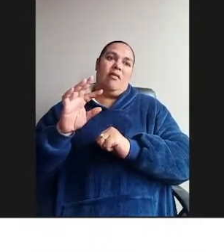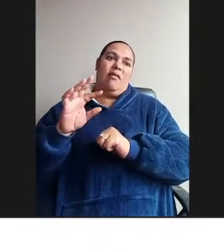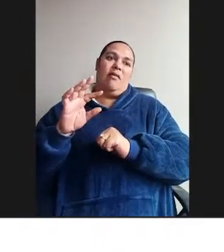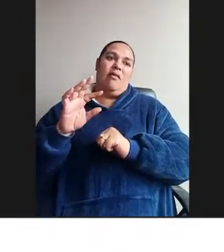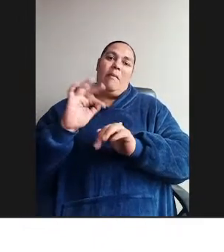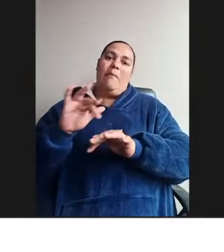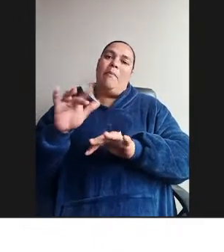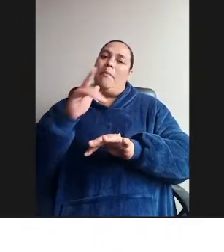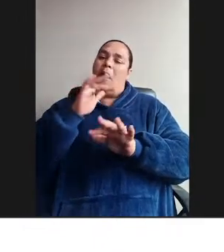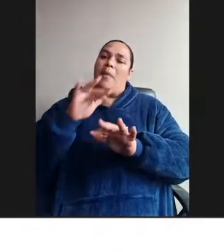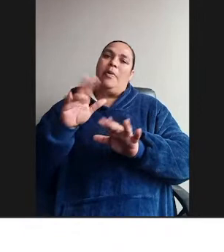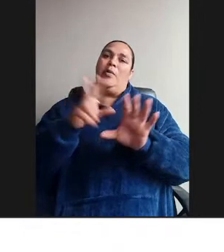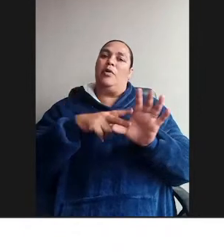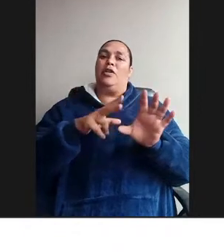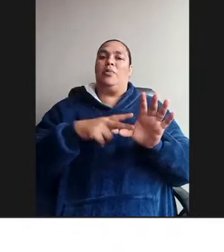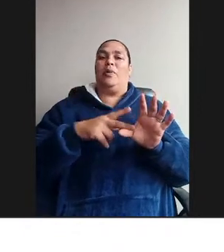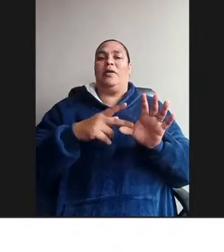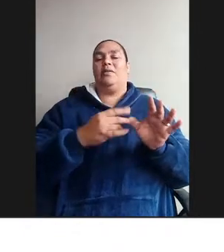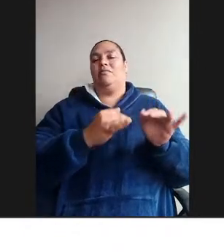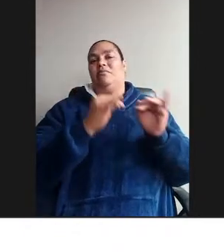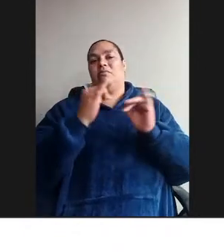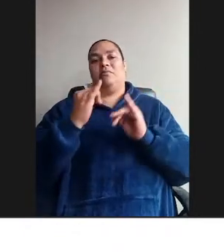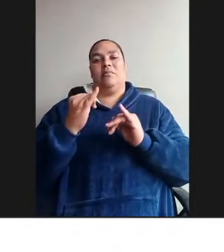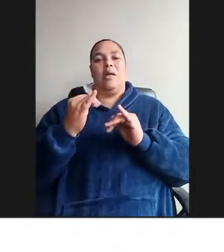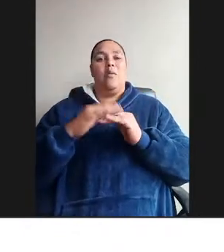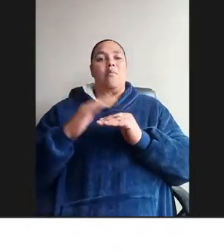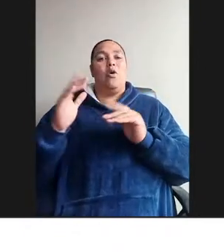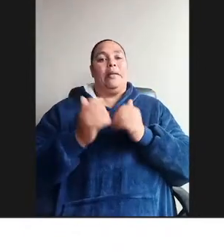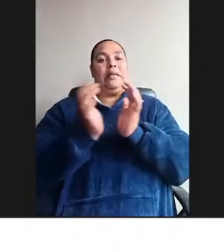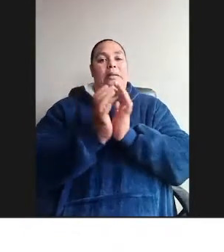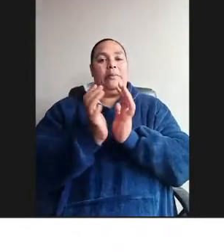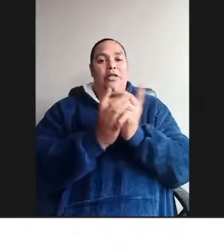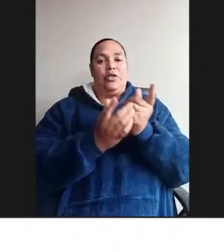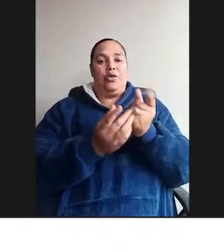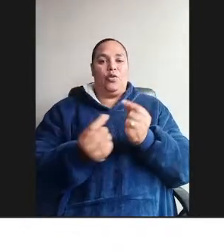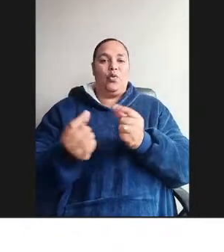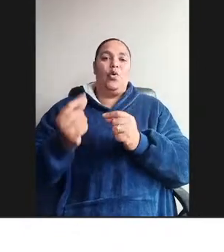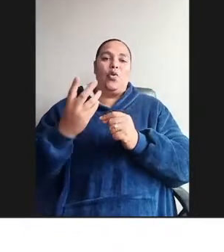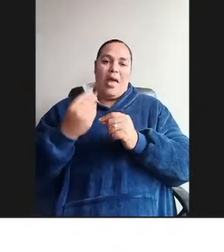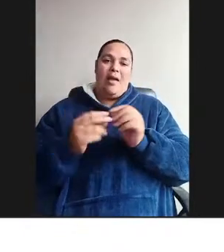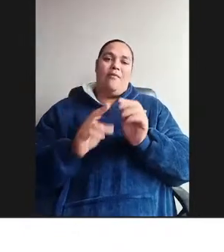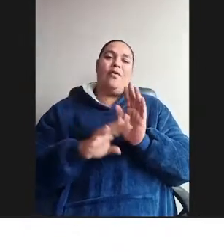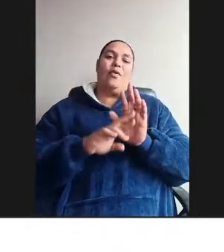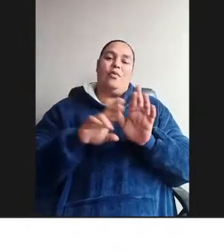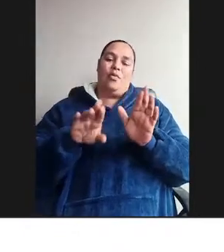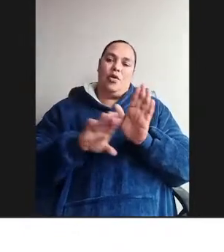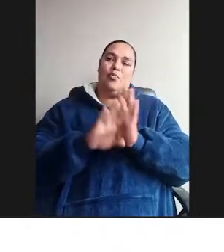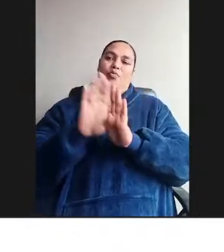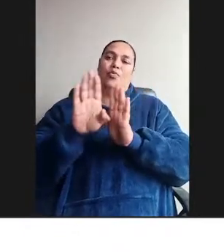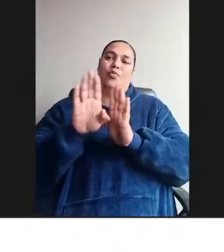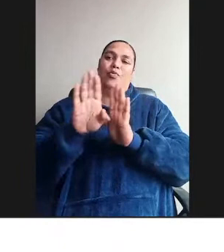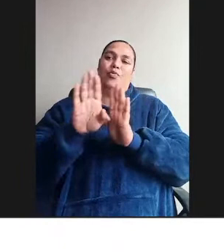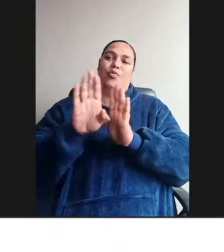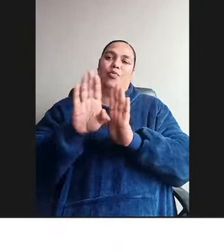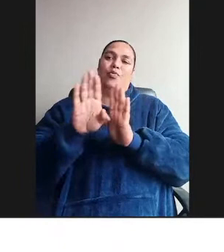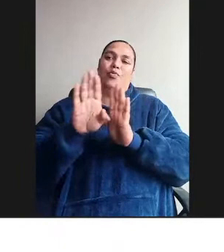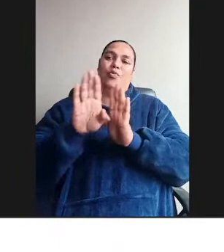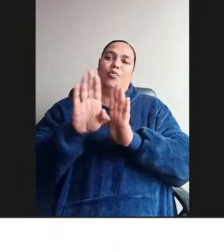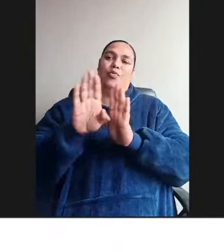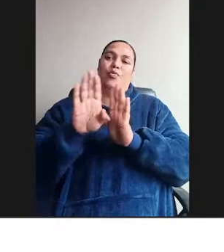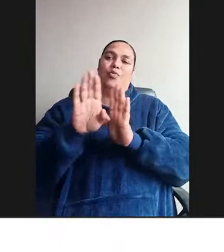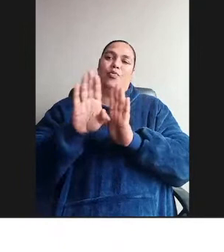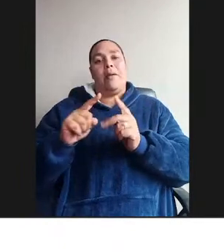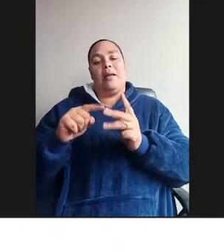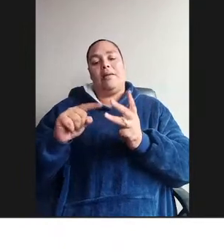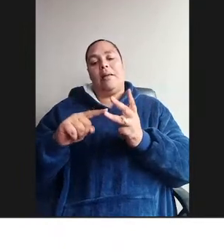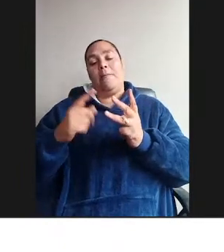to attend most of the committee meetings. So that's room for improvement that needs to happen there, Chair. Regarding the